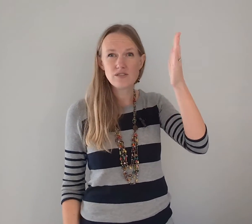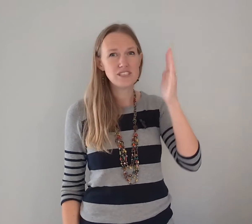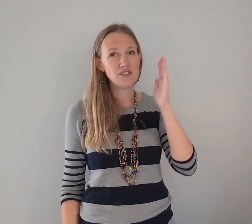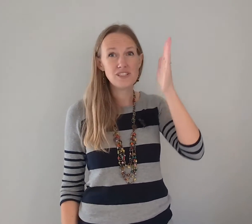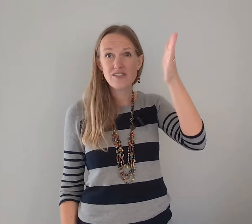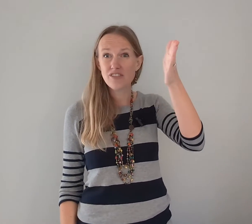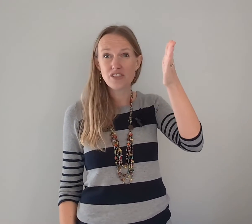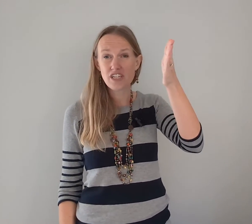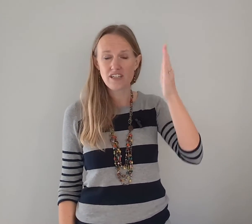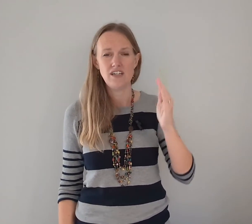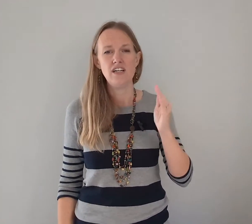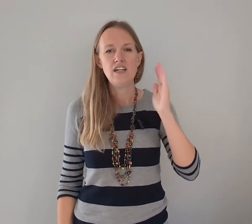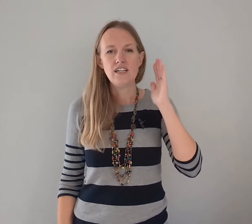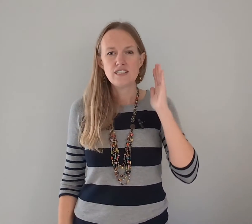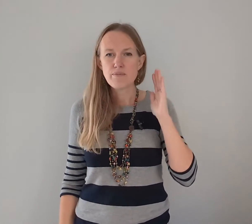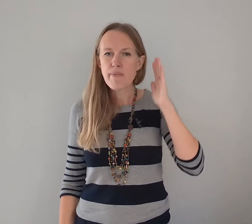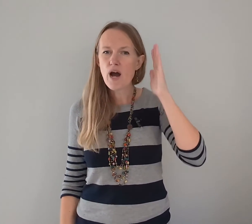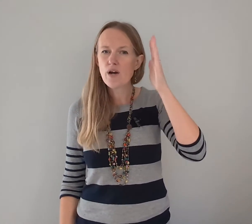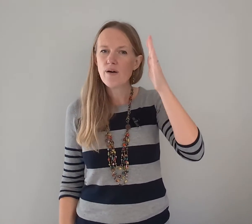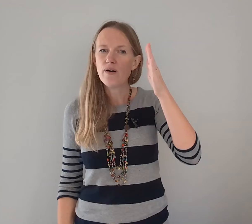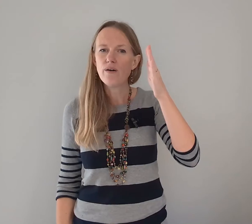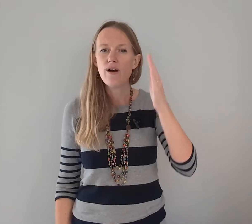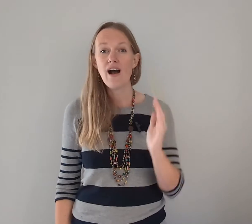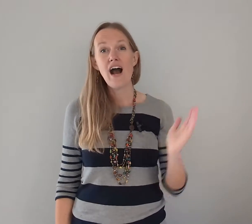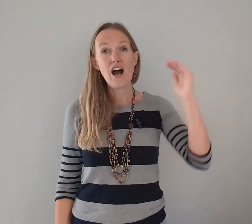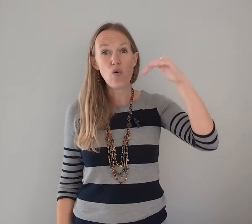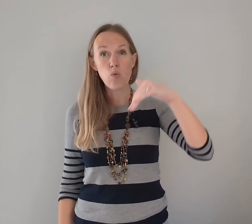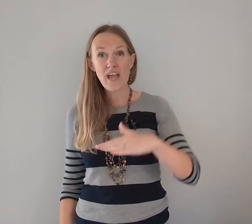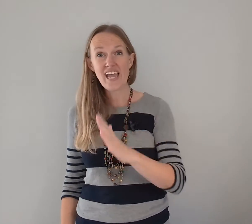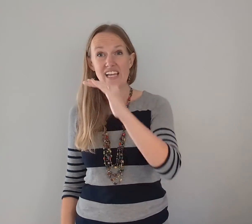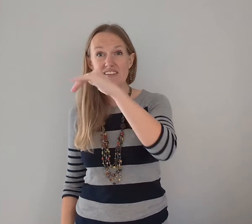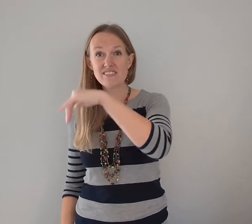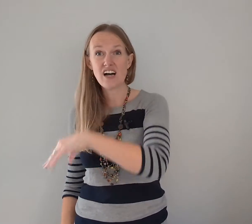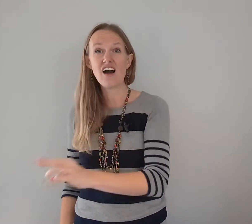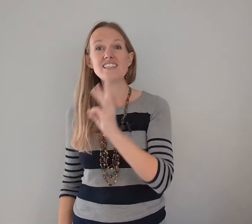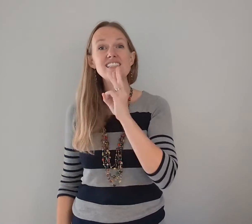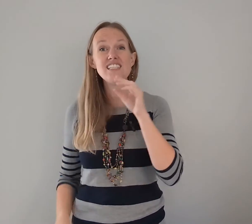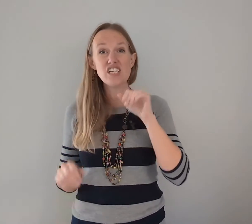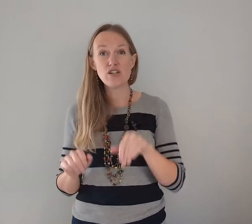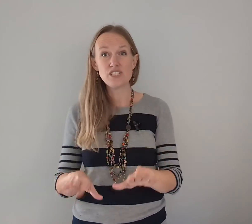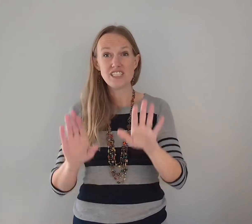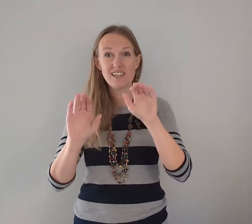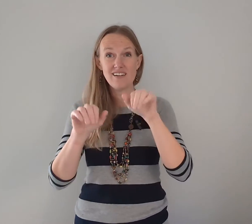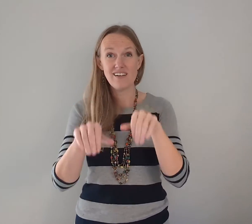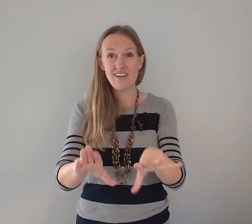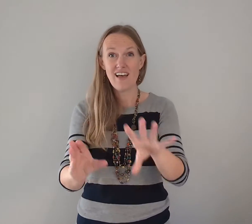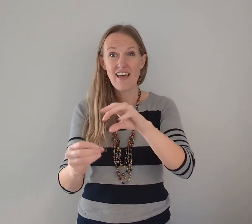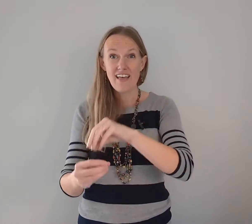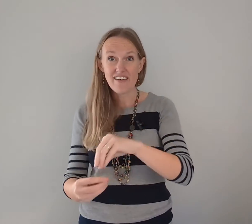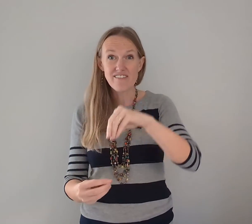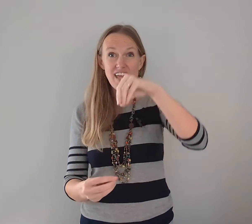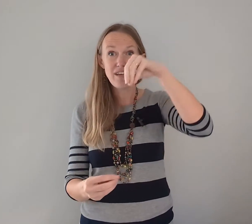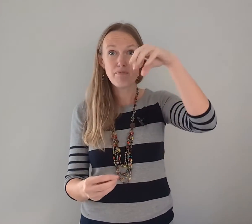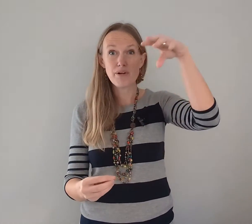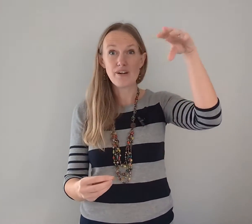just doing in the future. Tomorrow, a wave tossed in the ocean, a vapor